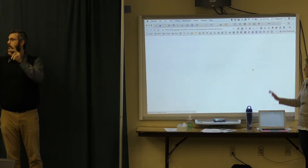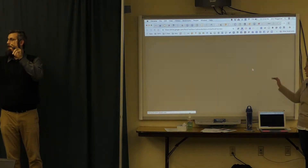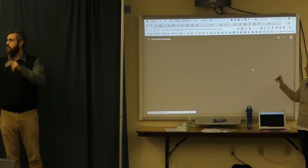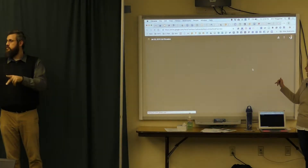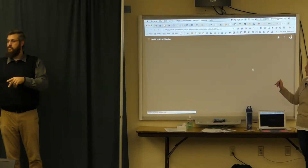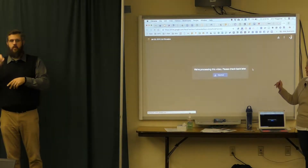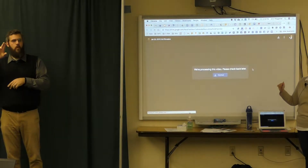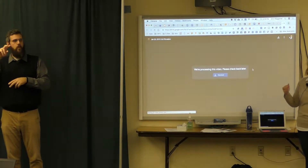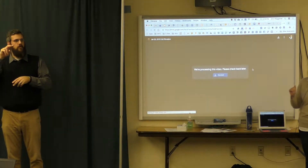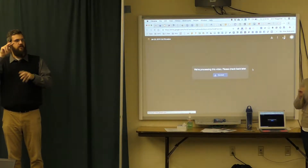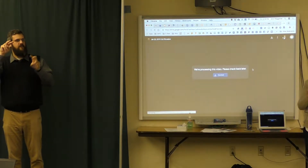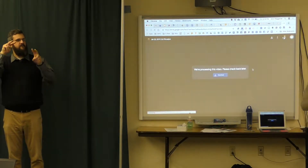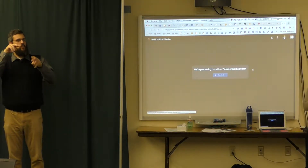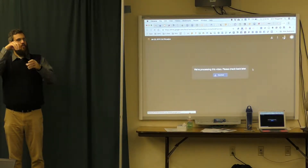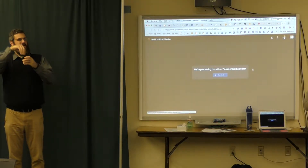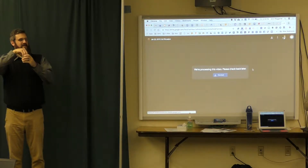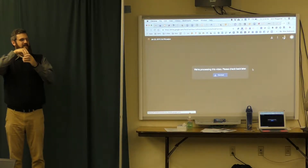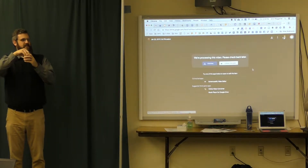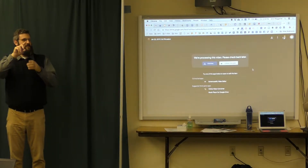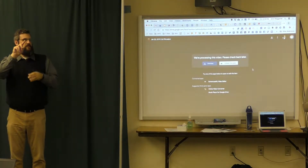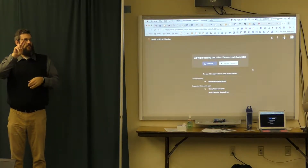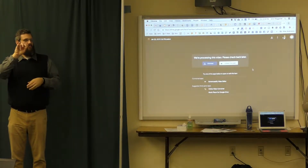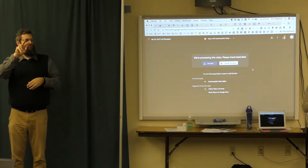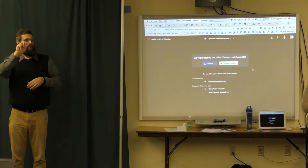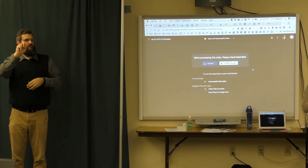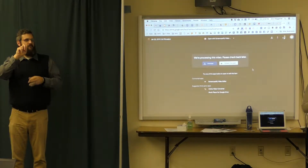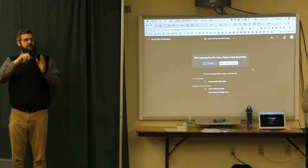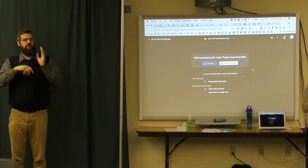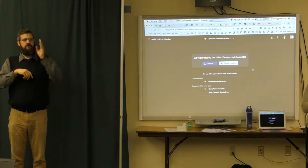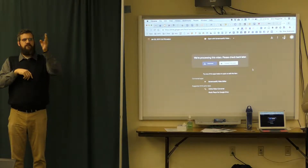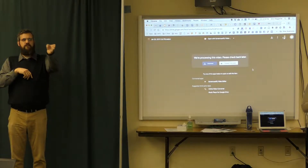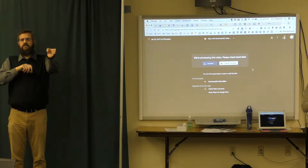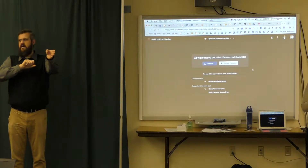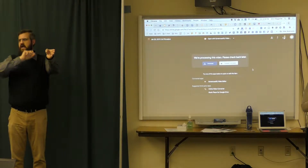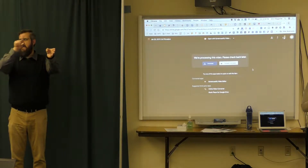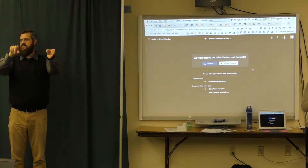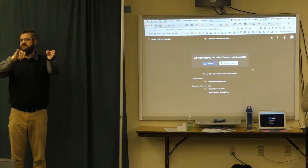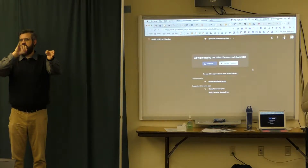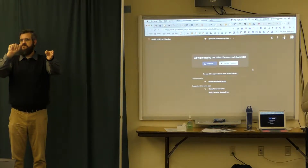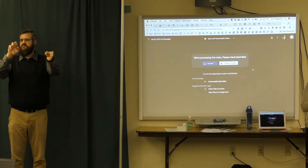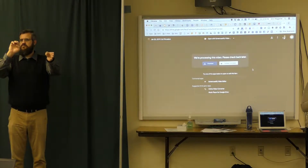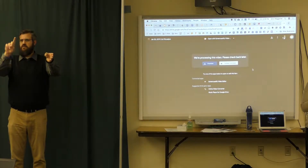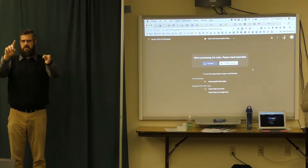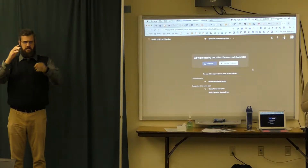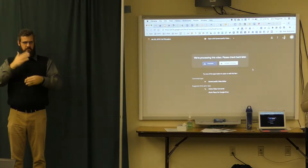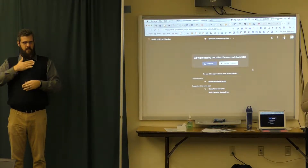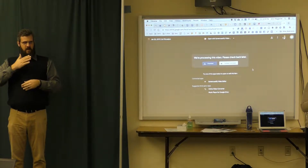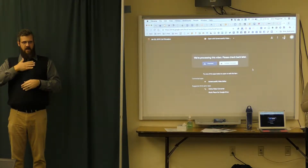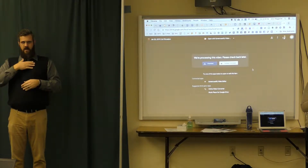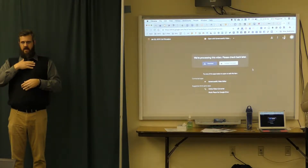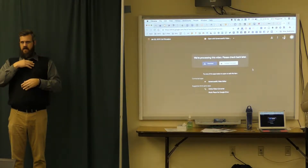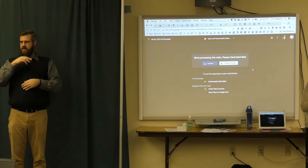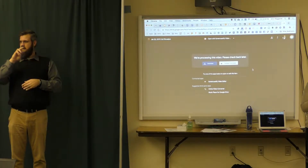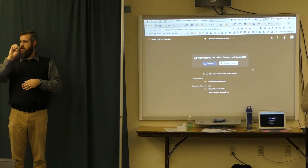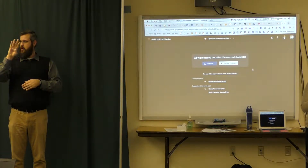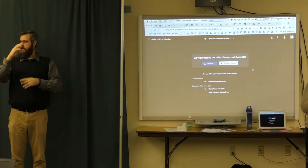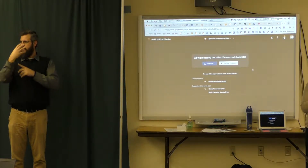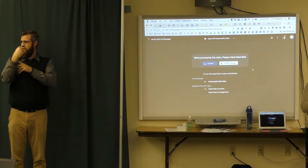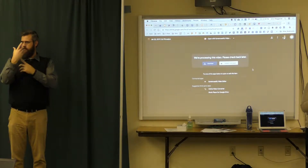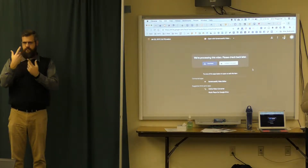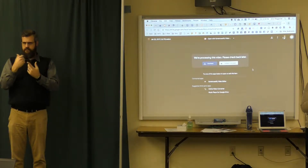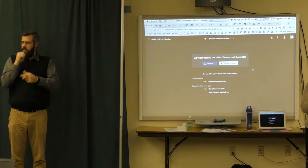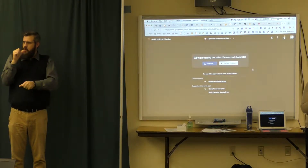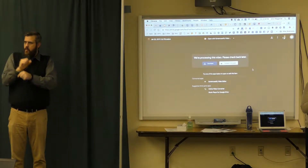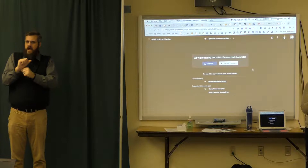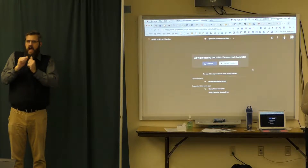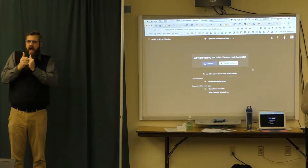then share it that way, or put it in Classroom or whatever that way. How do we enable our webcams, Jared? Because I'm like trying and nothing's happening.